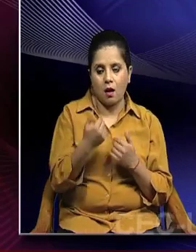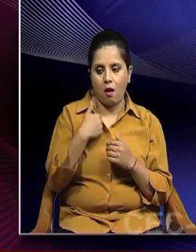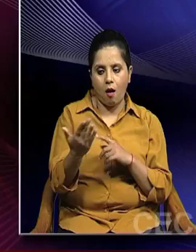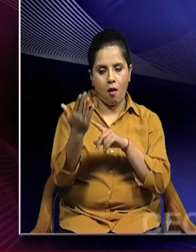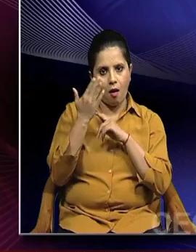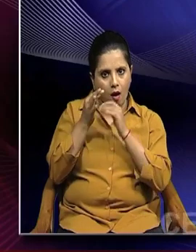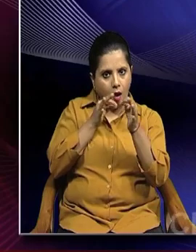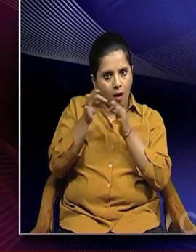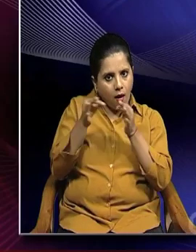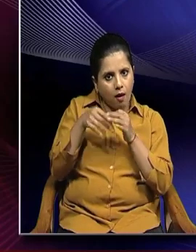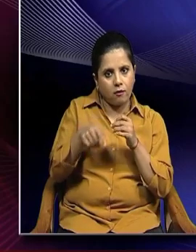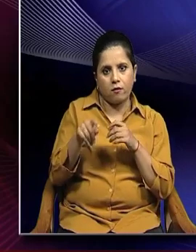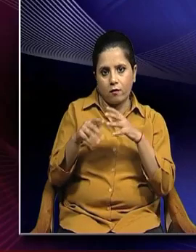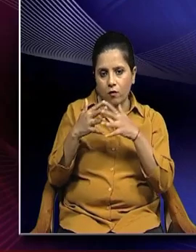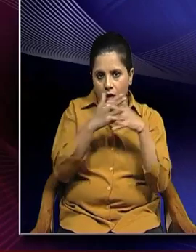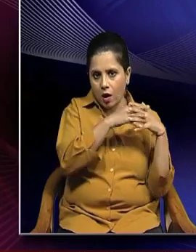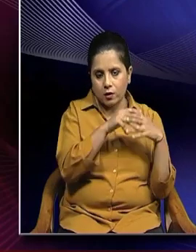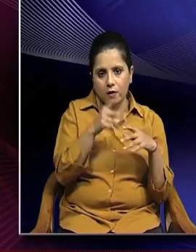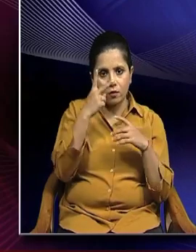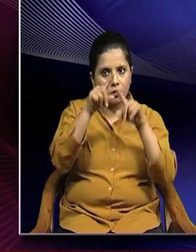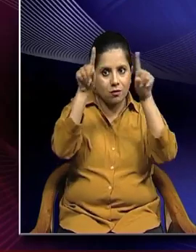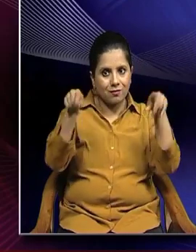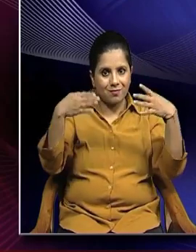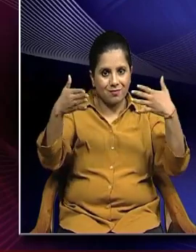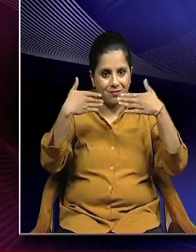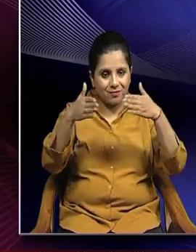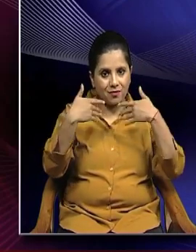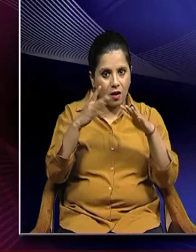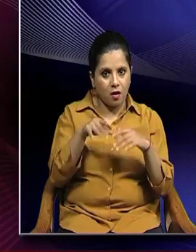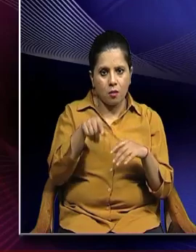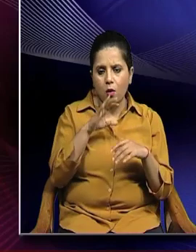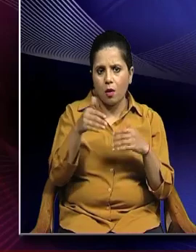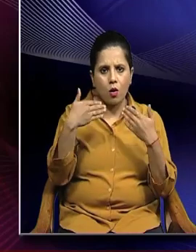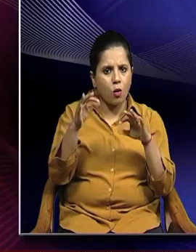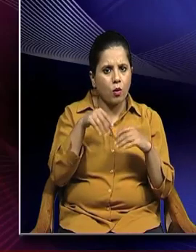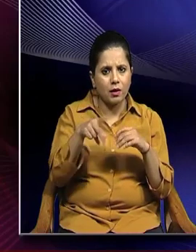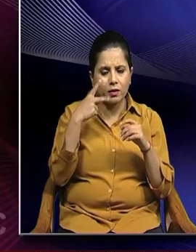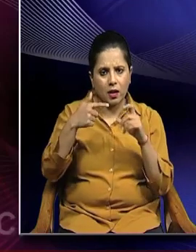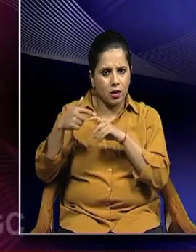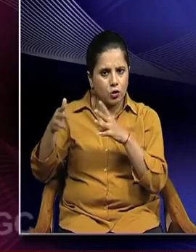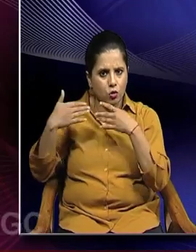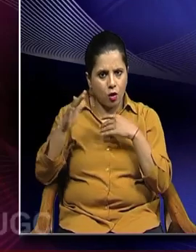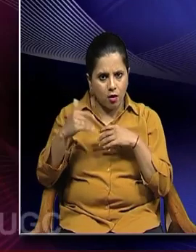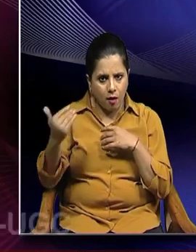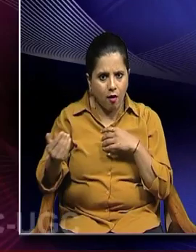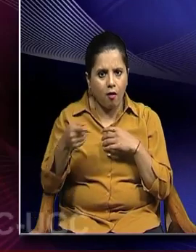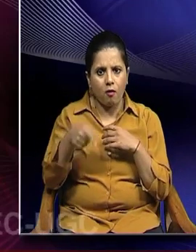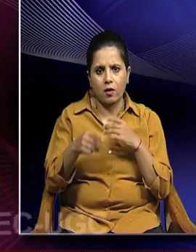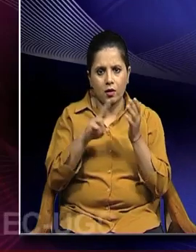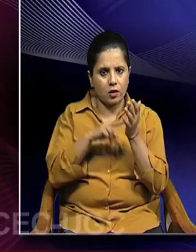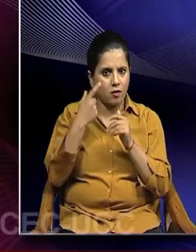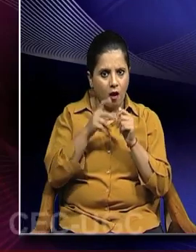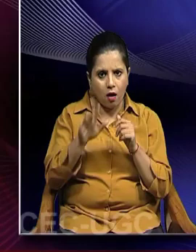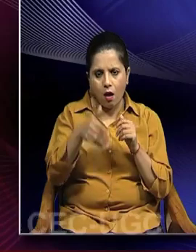from the Western windows. But why don't we open the doors which are called as Eastern doors and eventually the Nirvana